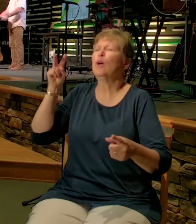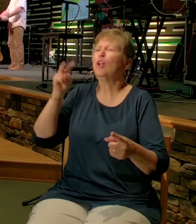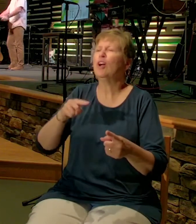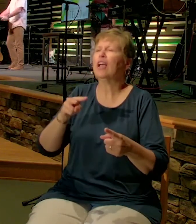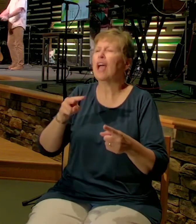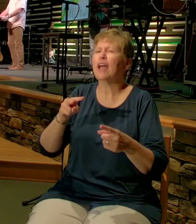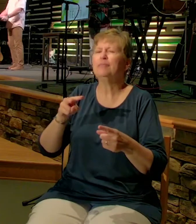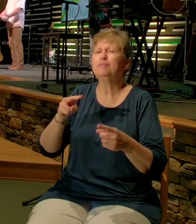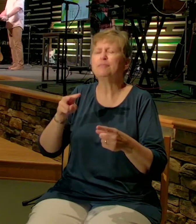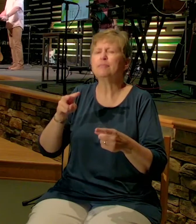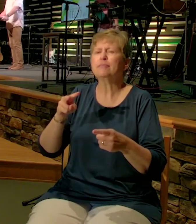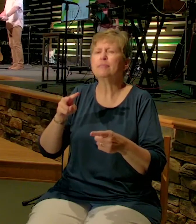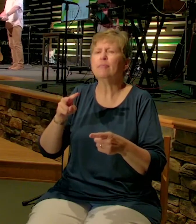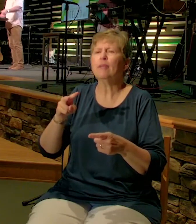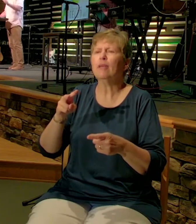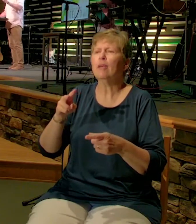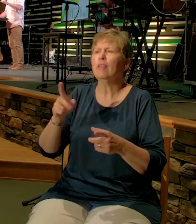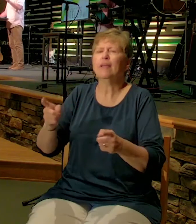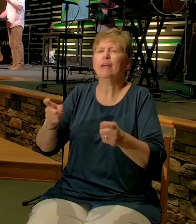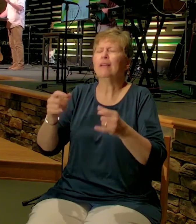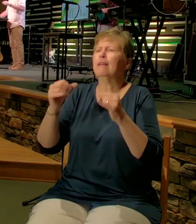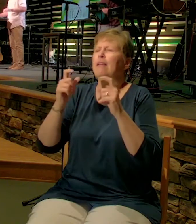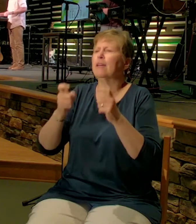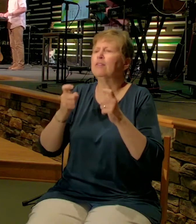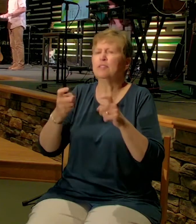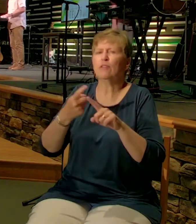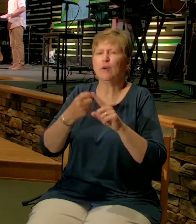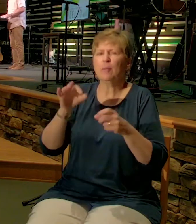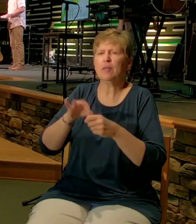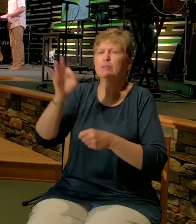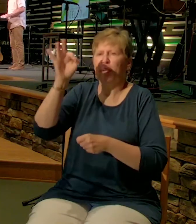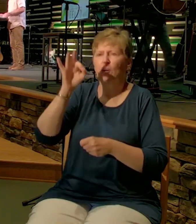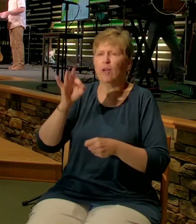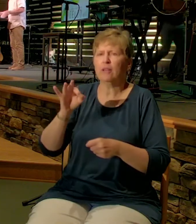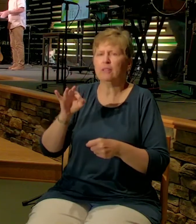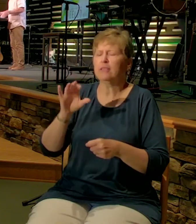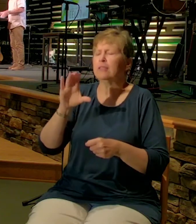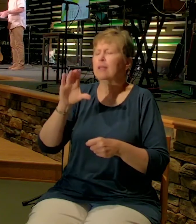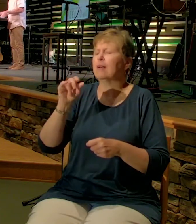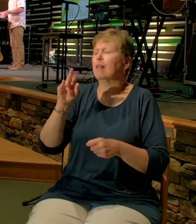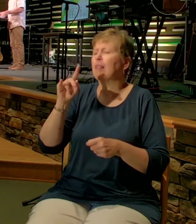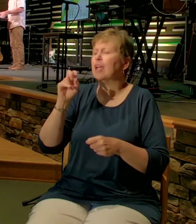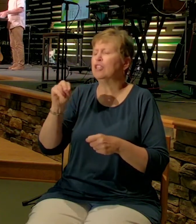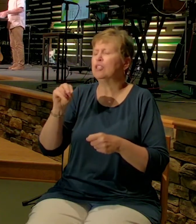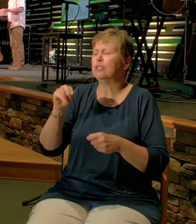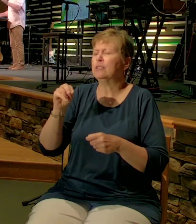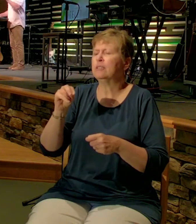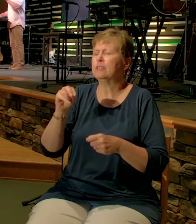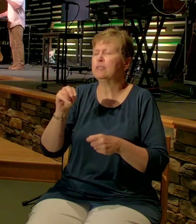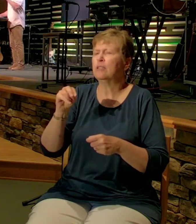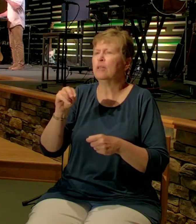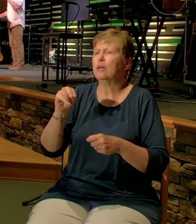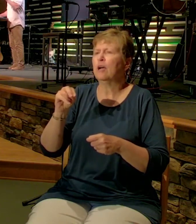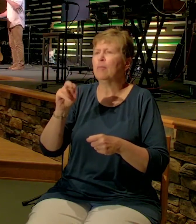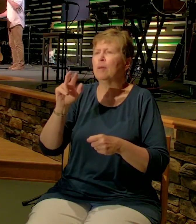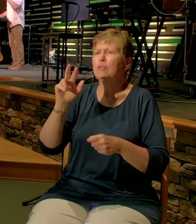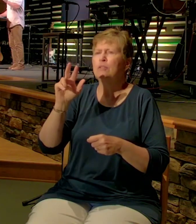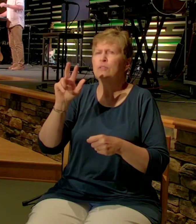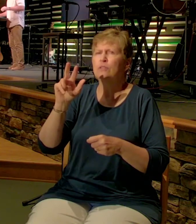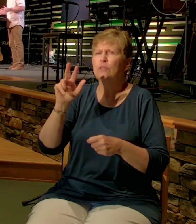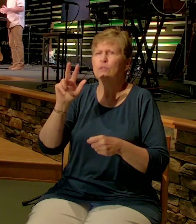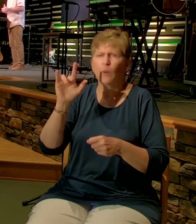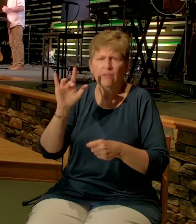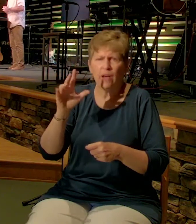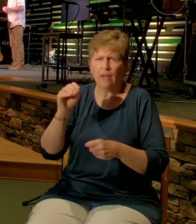Spirit as they're listed in Galatians chapter 5, verses 22 and 23. Now, I don't know